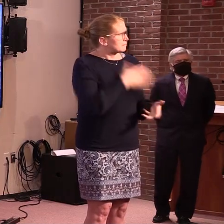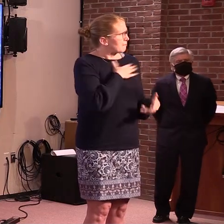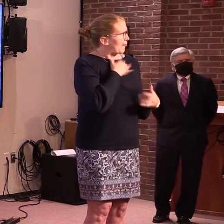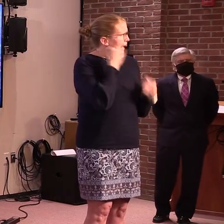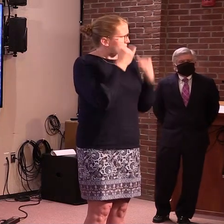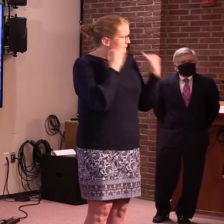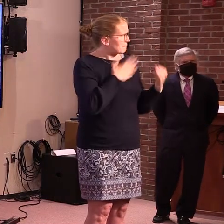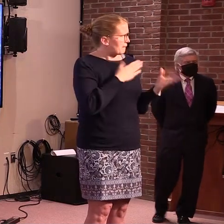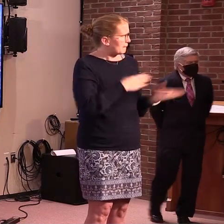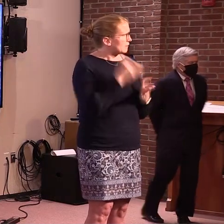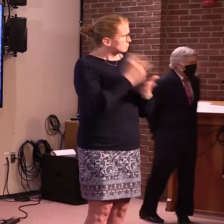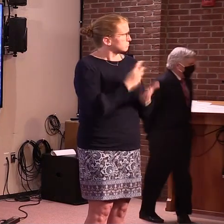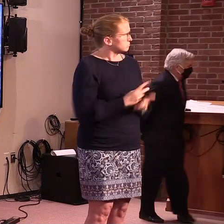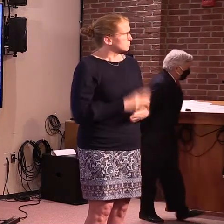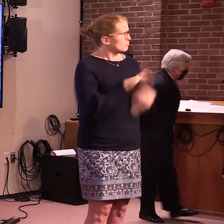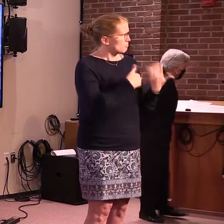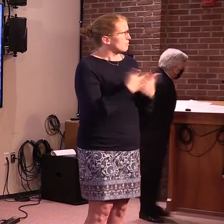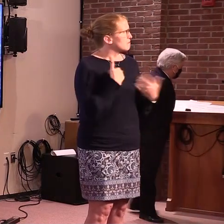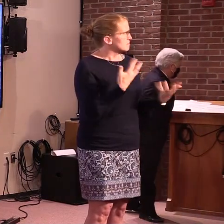Pete, BPR.